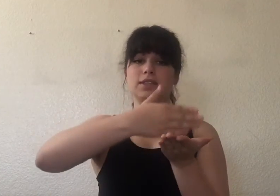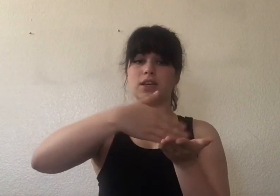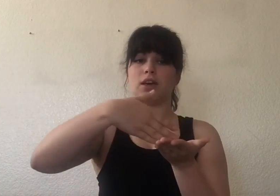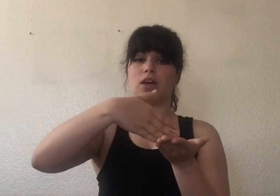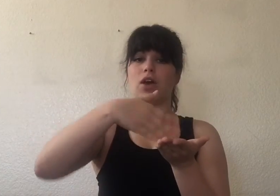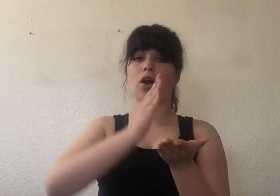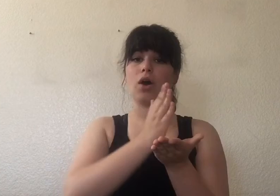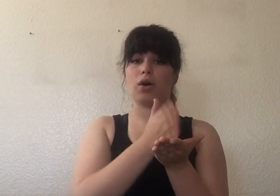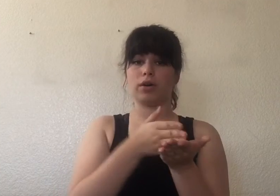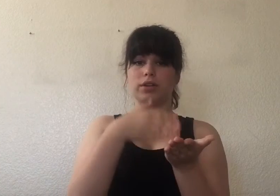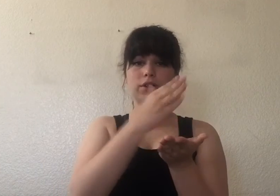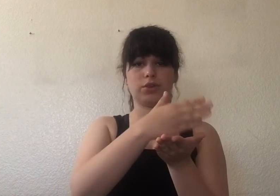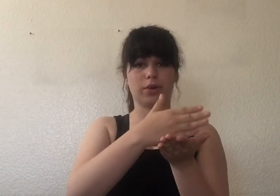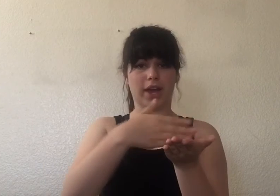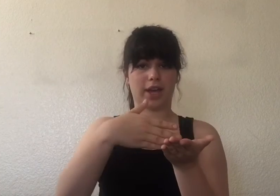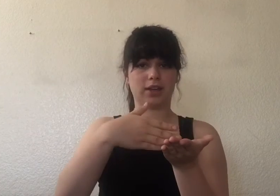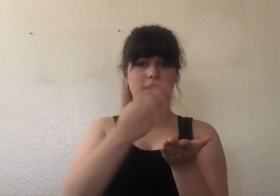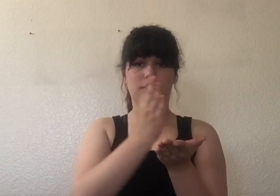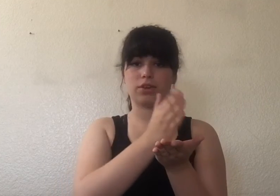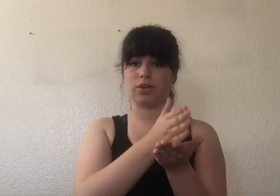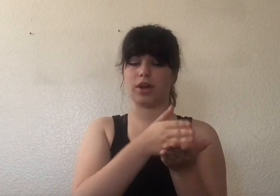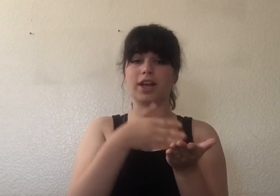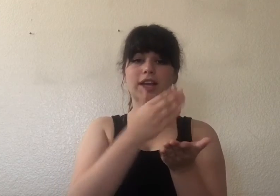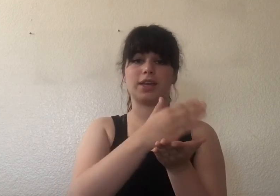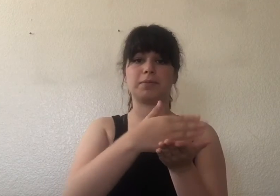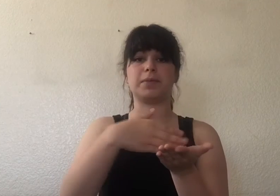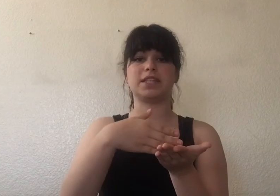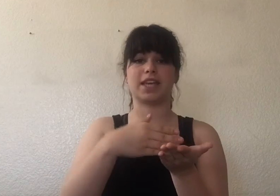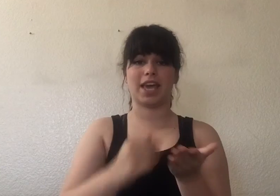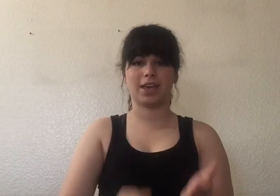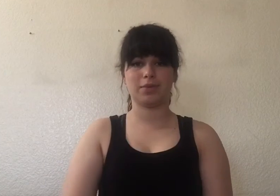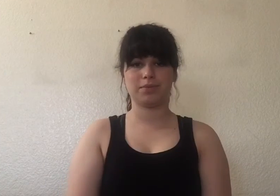slicing on your hand like you're cutting a piece of cake.